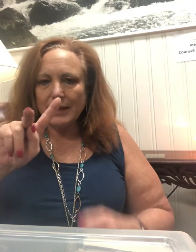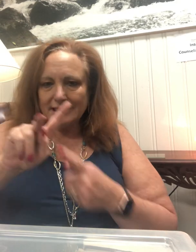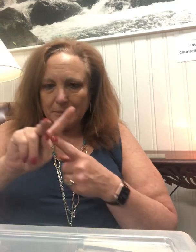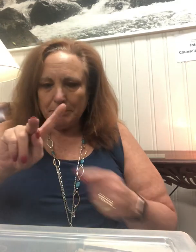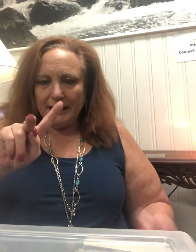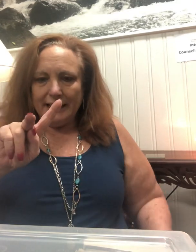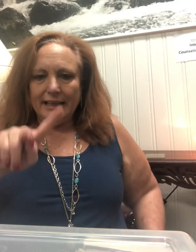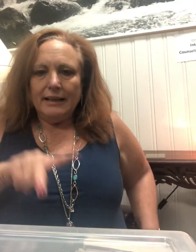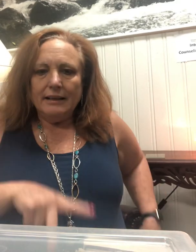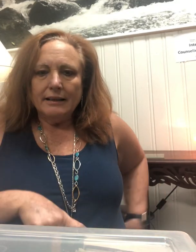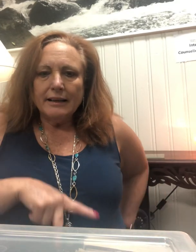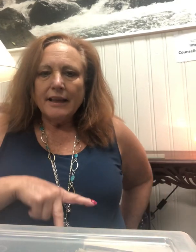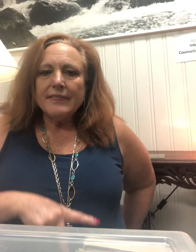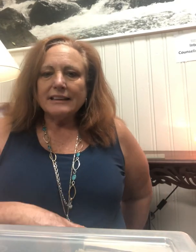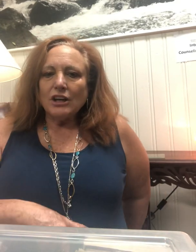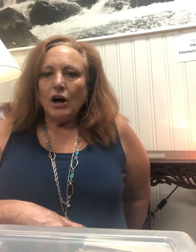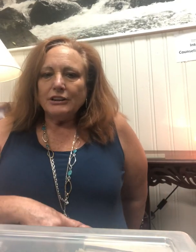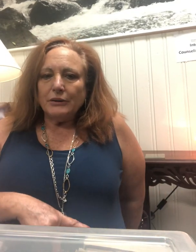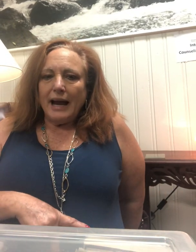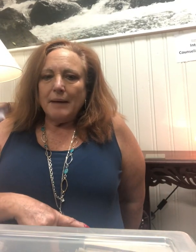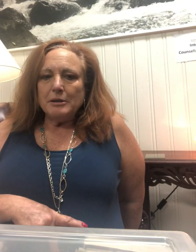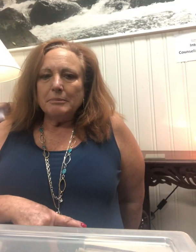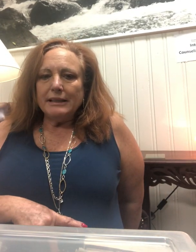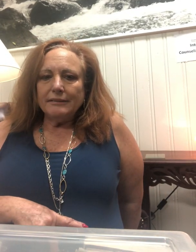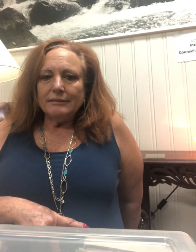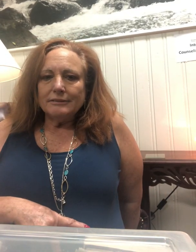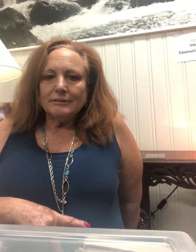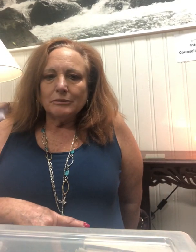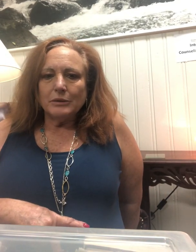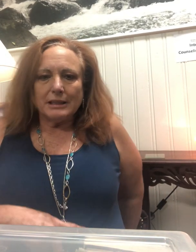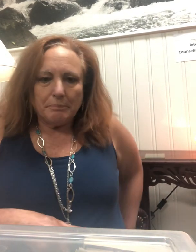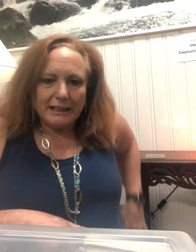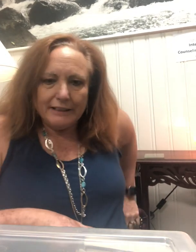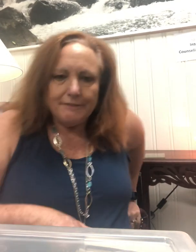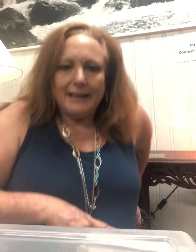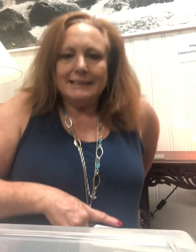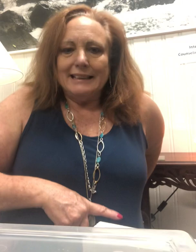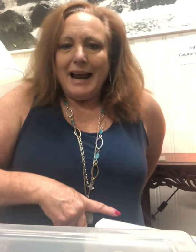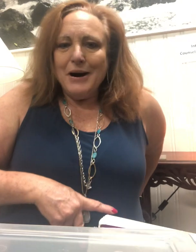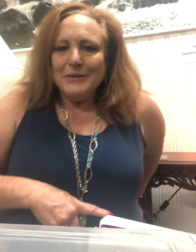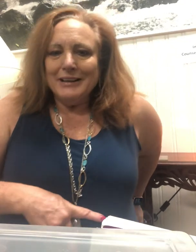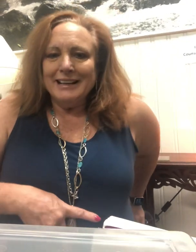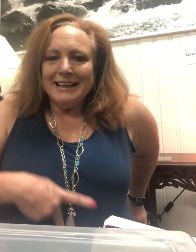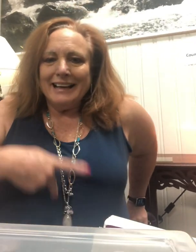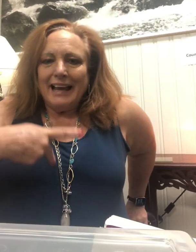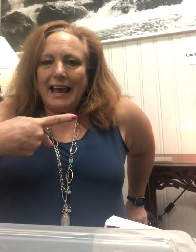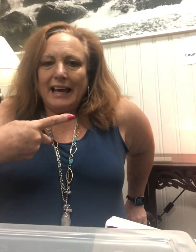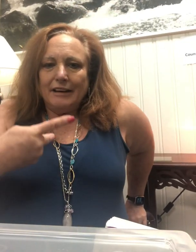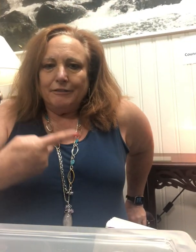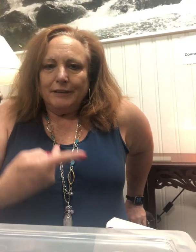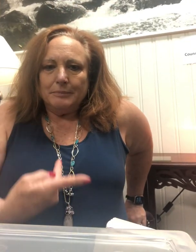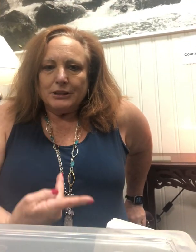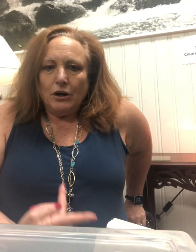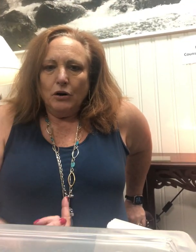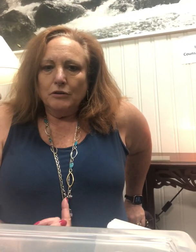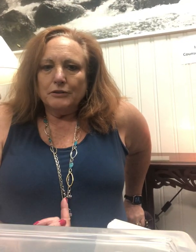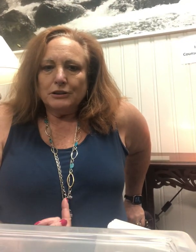a P that's on your abdomen with the P face down, and it flips over